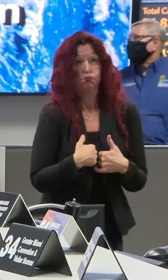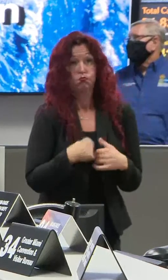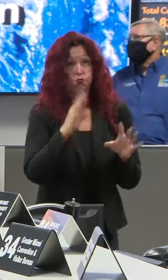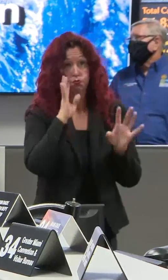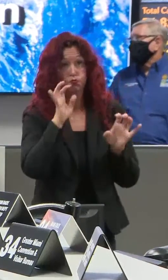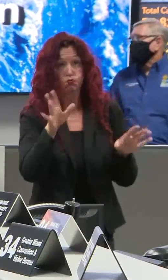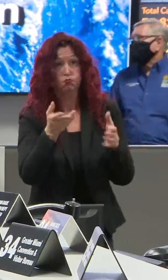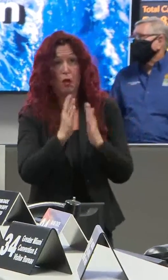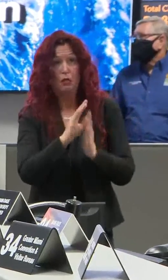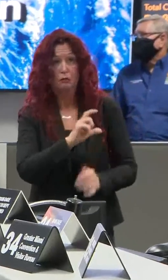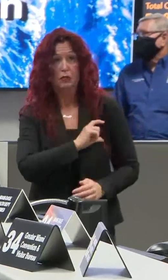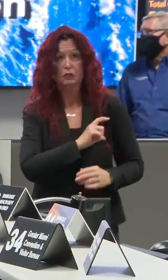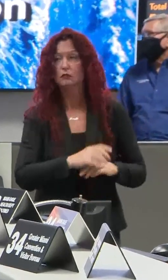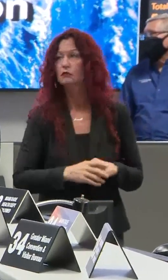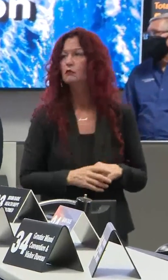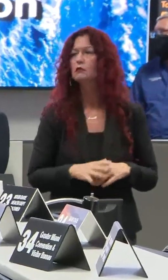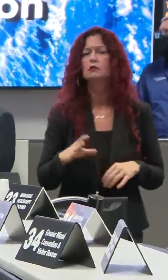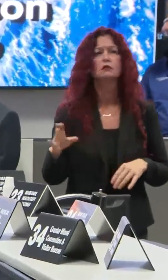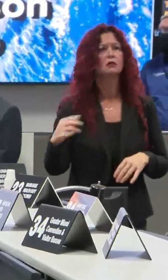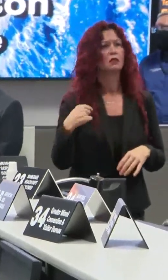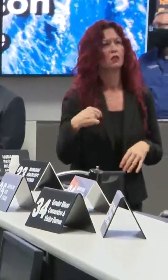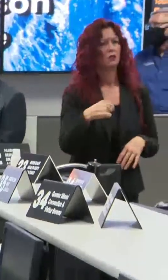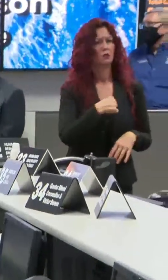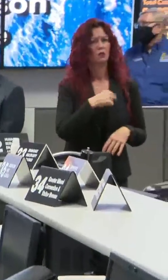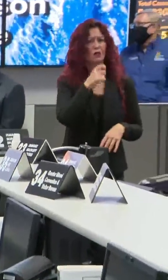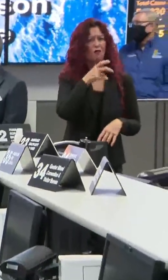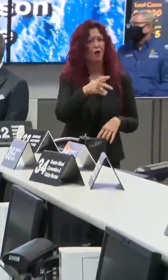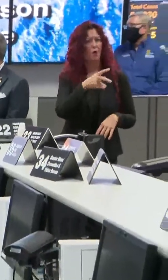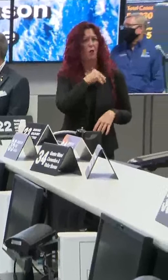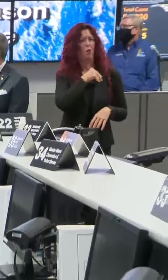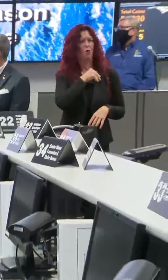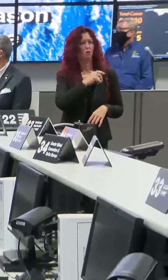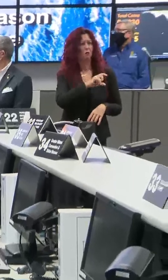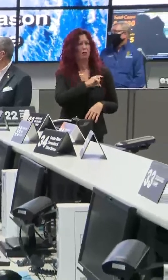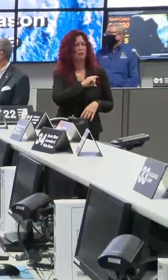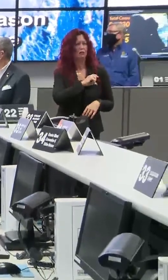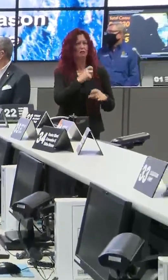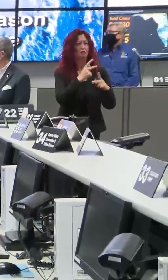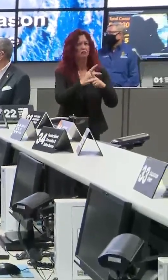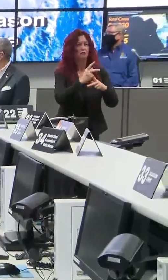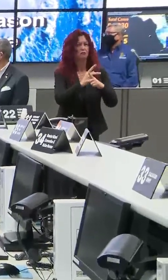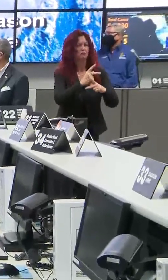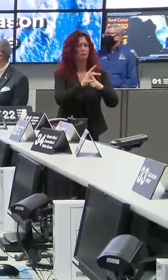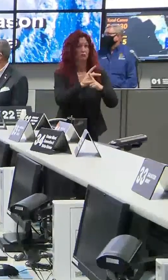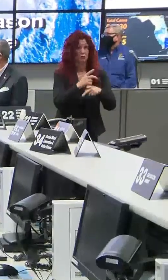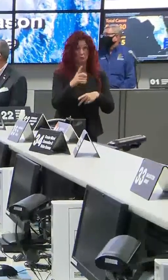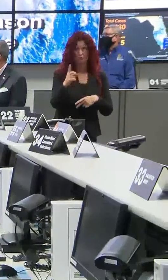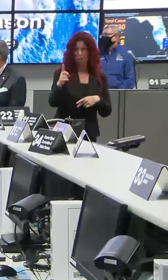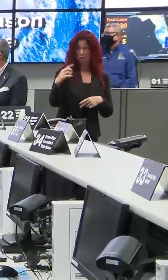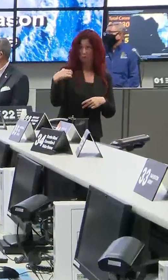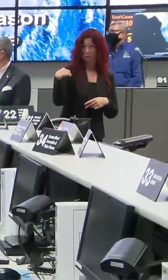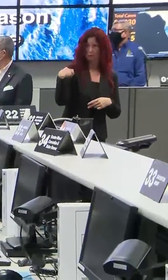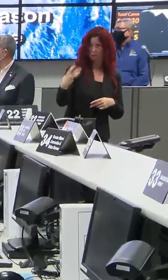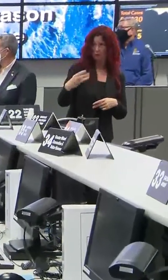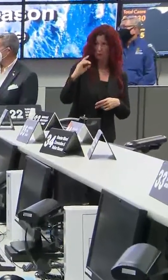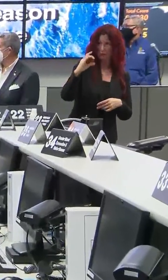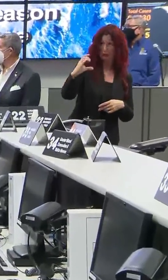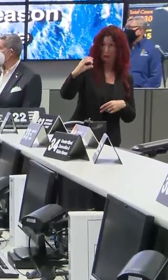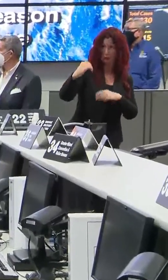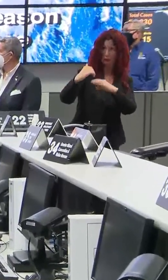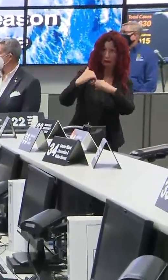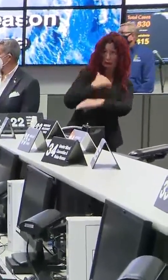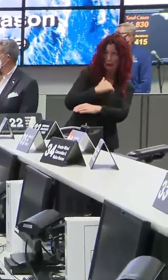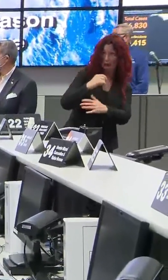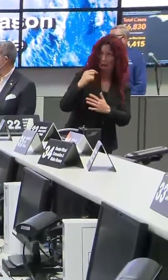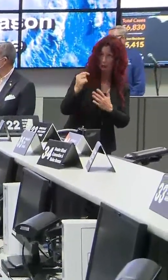We have our own rapid deployment forces and field force capabilities. I haven't really been briefed on that as far as riot. There may